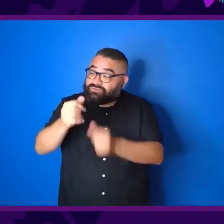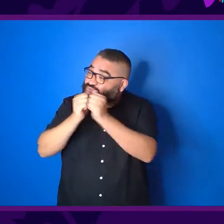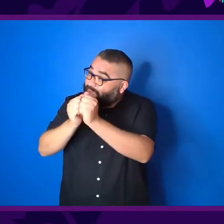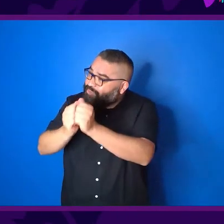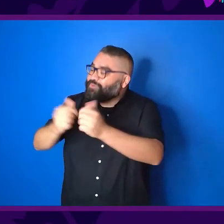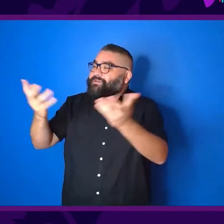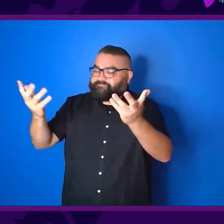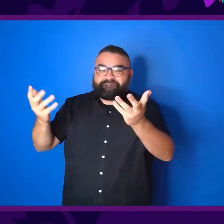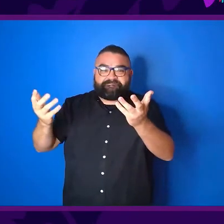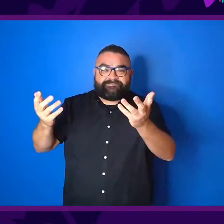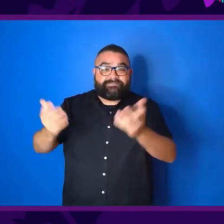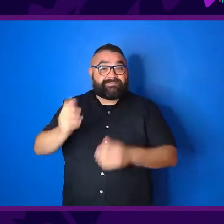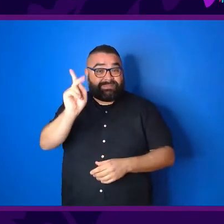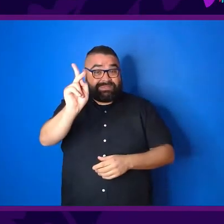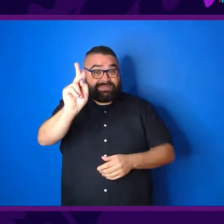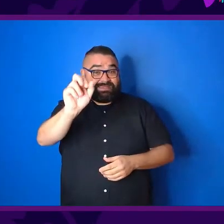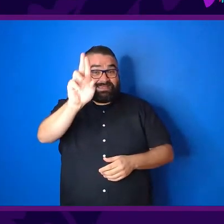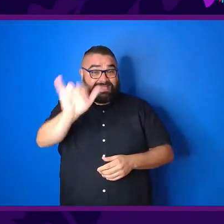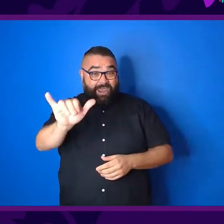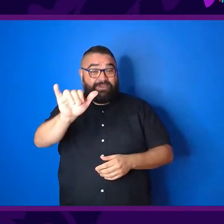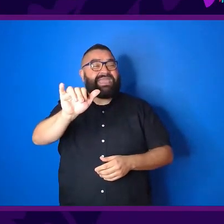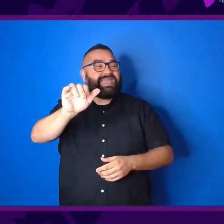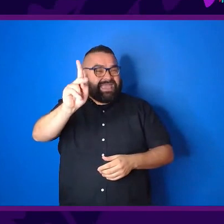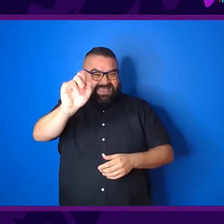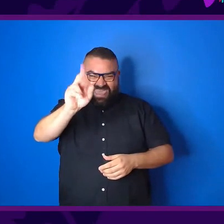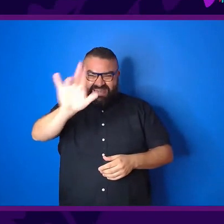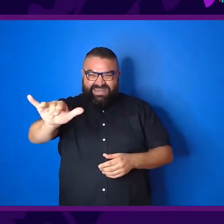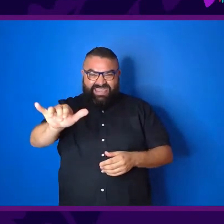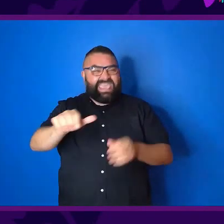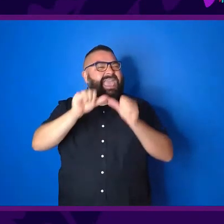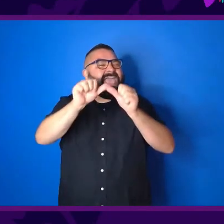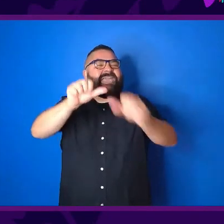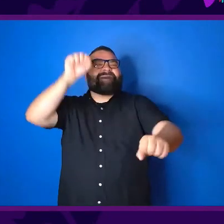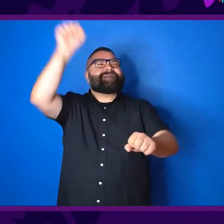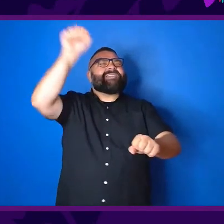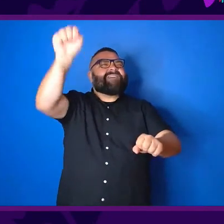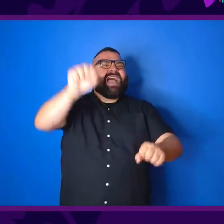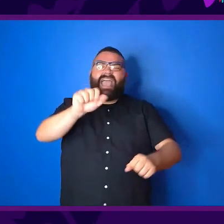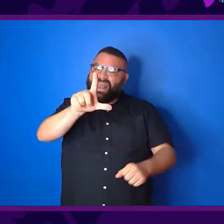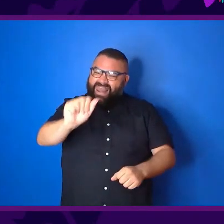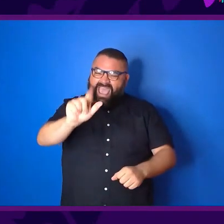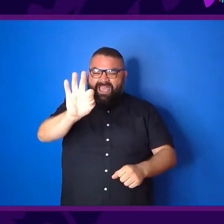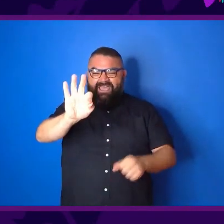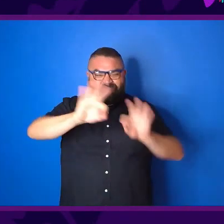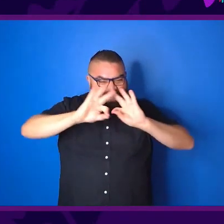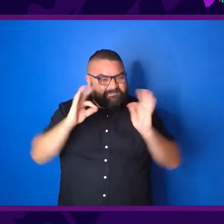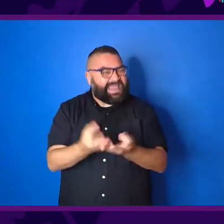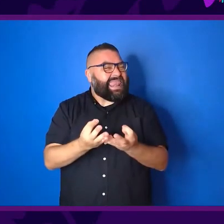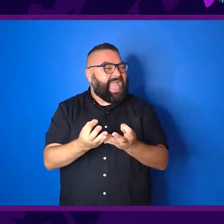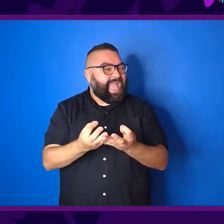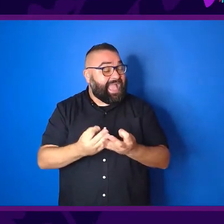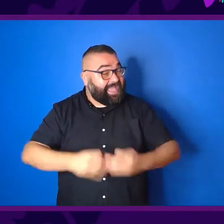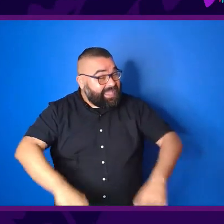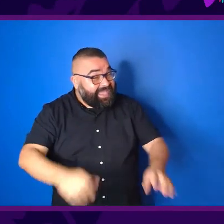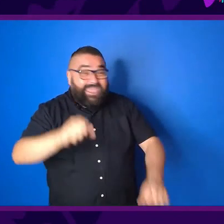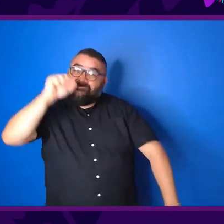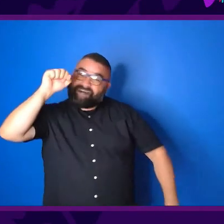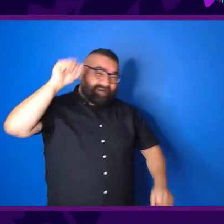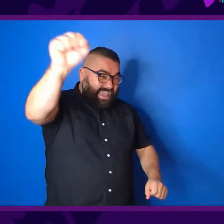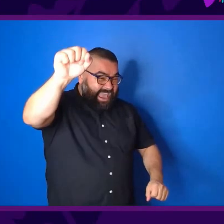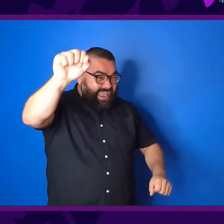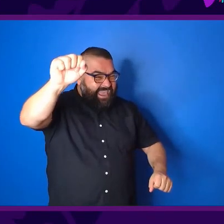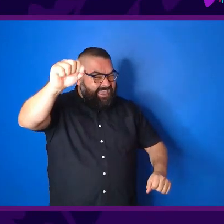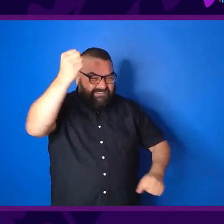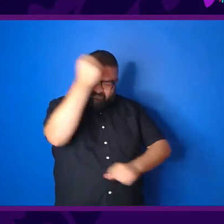Carrie Kennedy, viva la familia Kennedy. We all love you very much. Dolores! Thank you. Thank you. Si se puede. I love you,